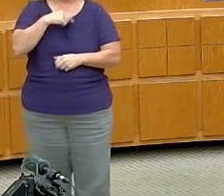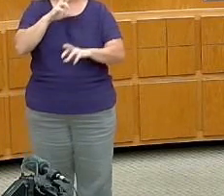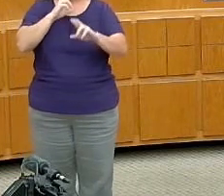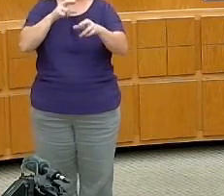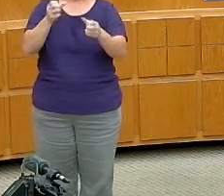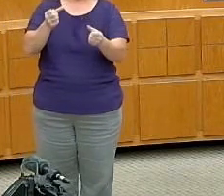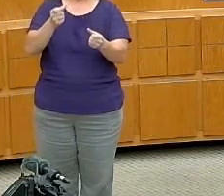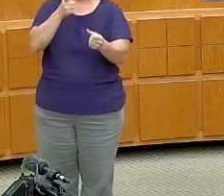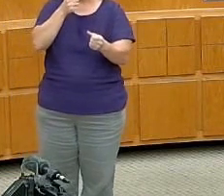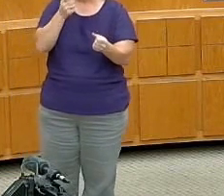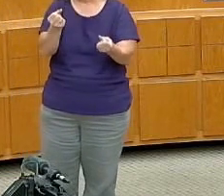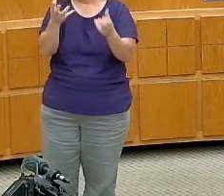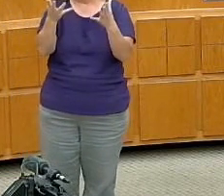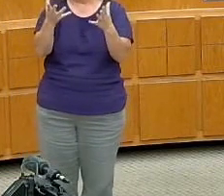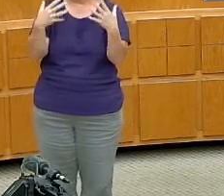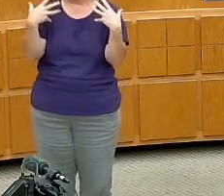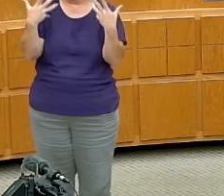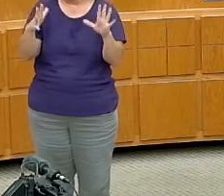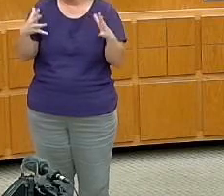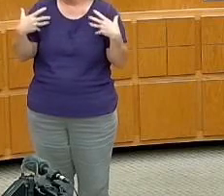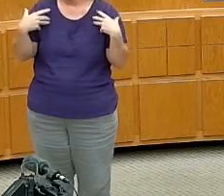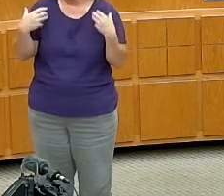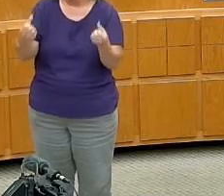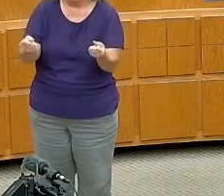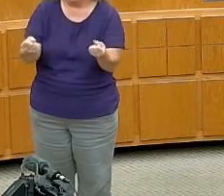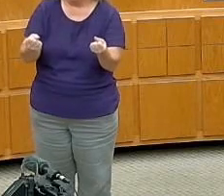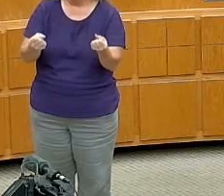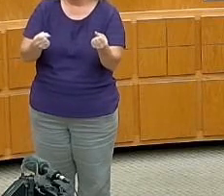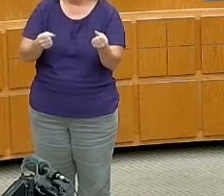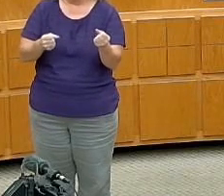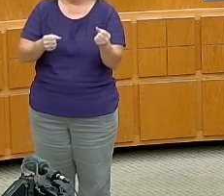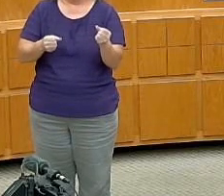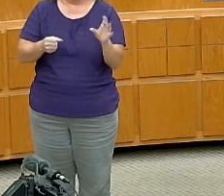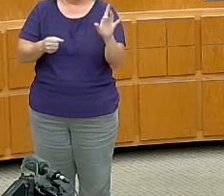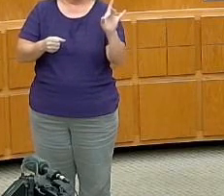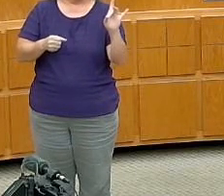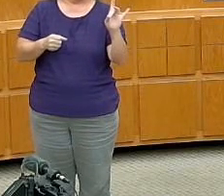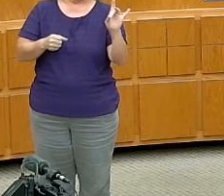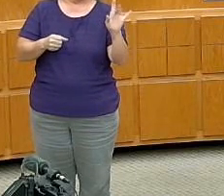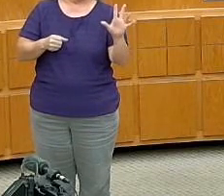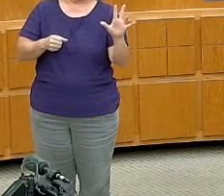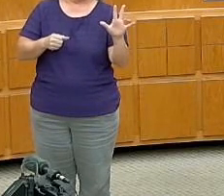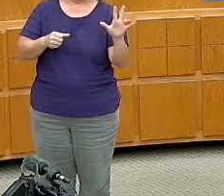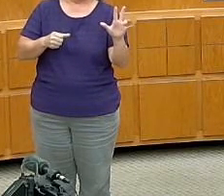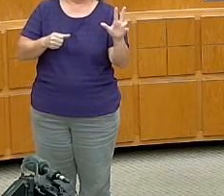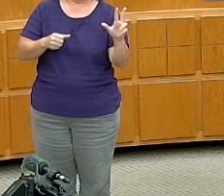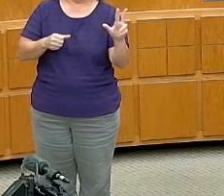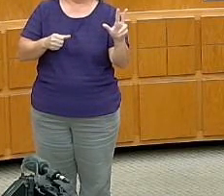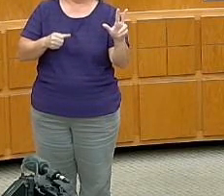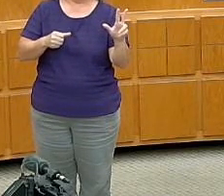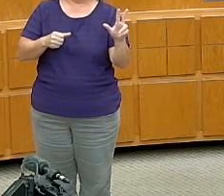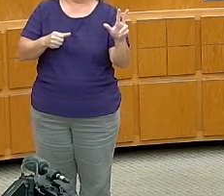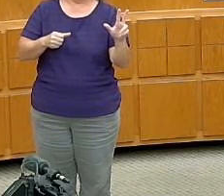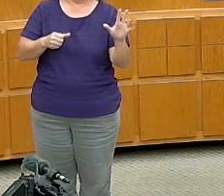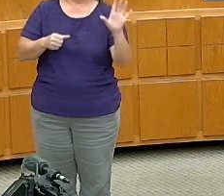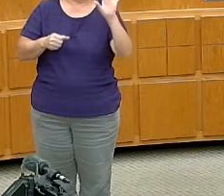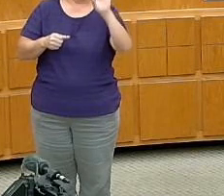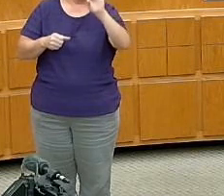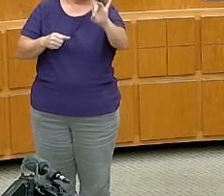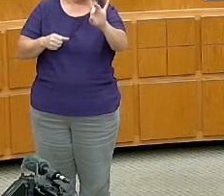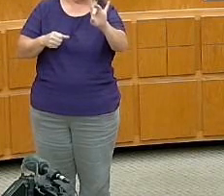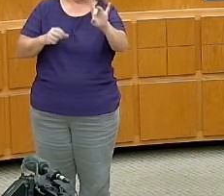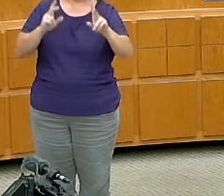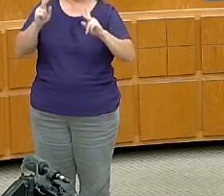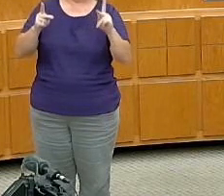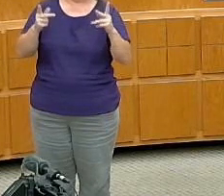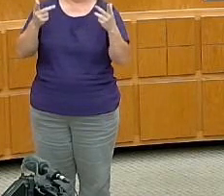recovered. And so of the 83 cases, yesterday we reported, and it's the same number today, 88 persons have